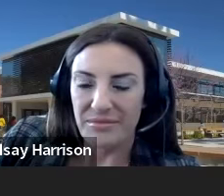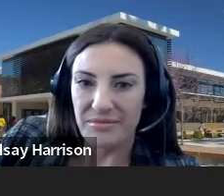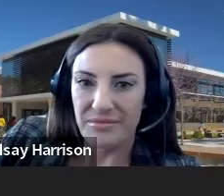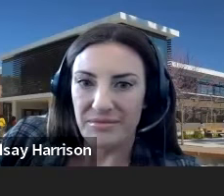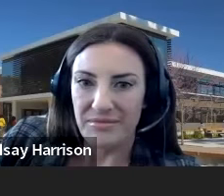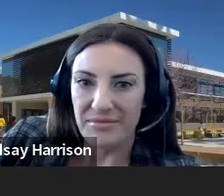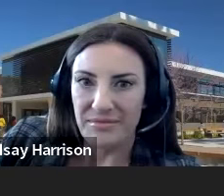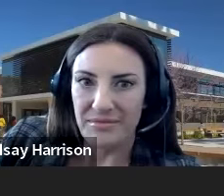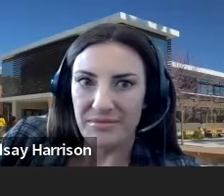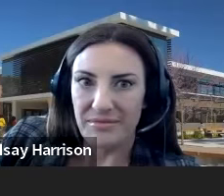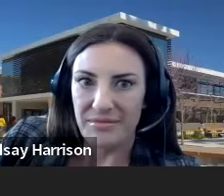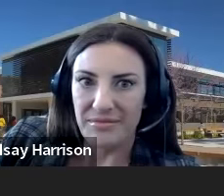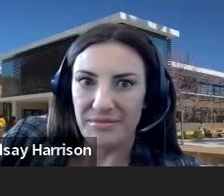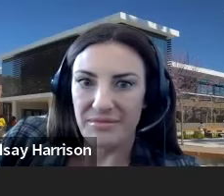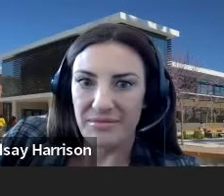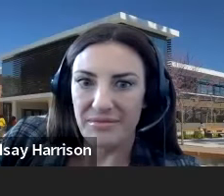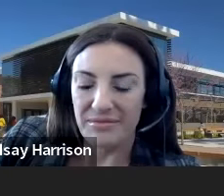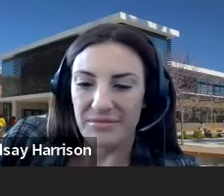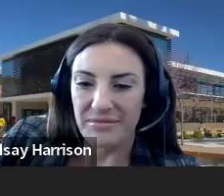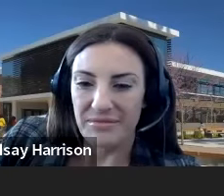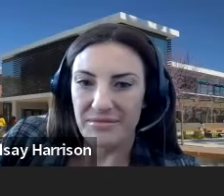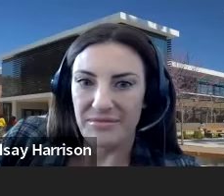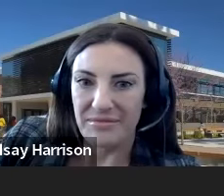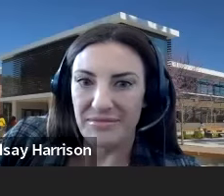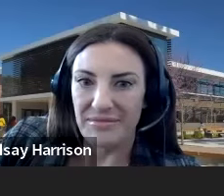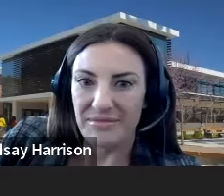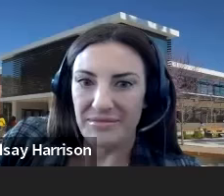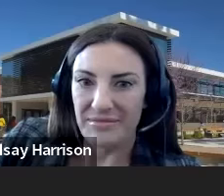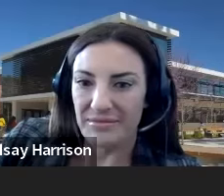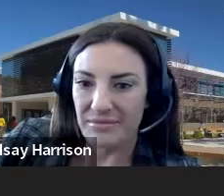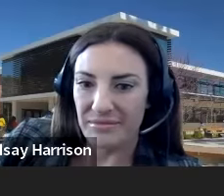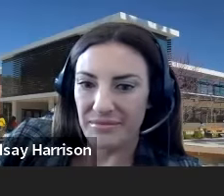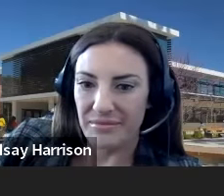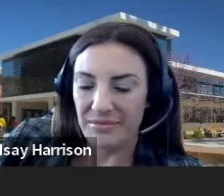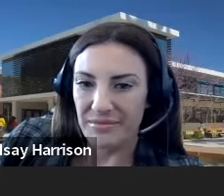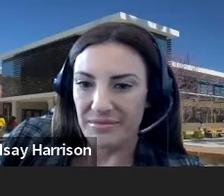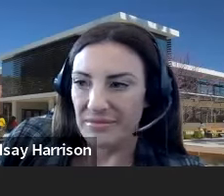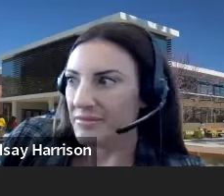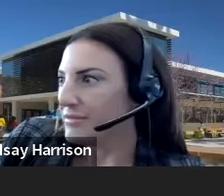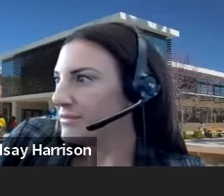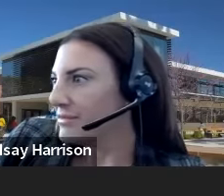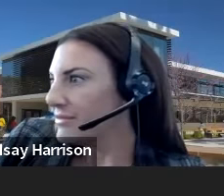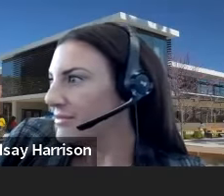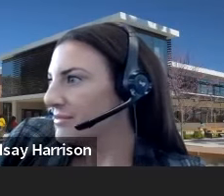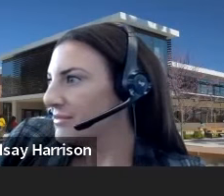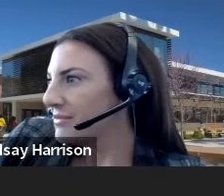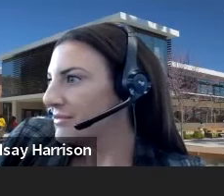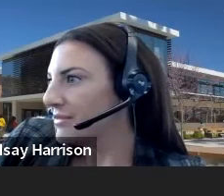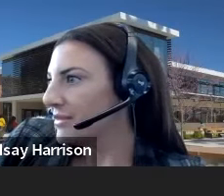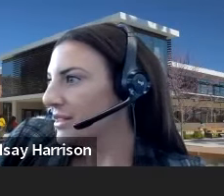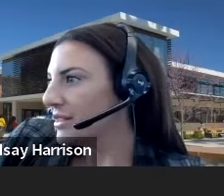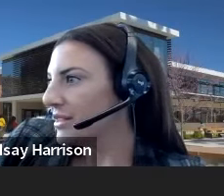Hi, my name is Kelly Hassenjagger. I teach math, and between being an SI leader, a TA, and now a lecturer, I've